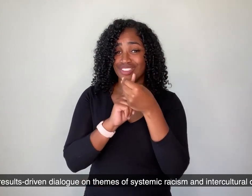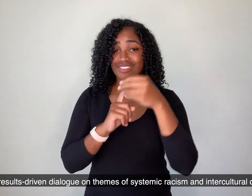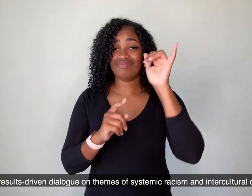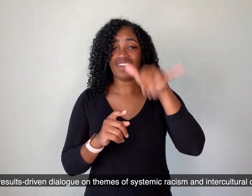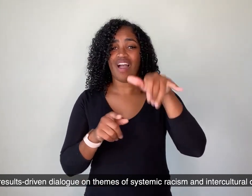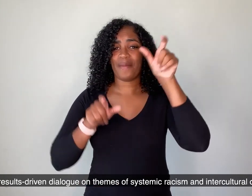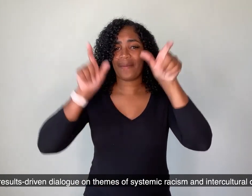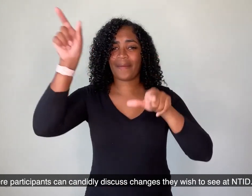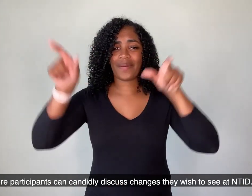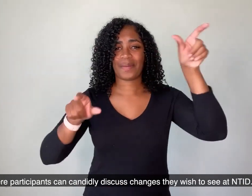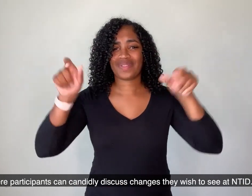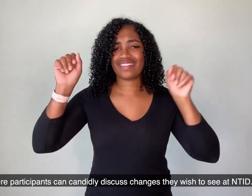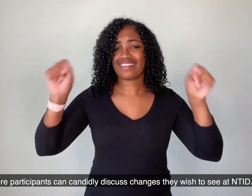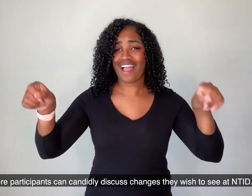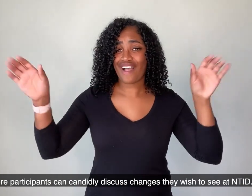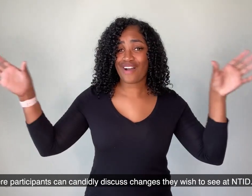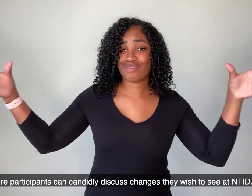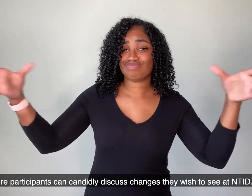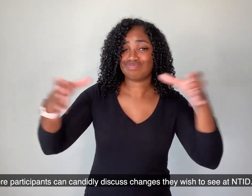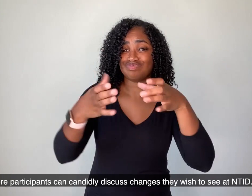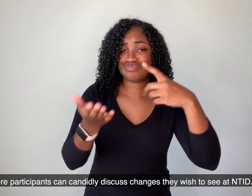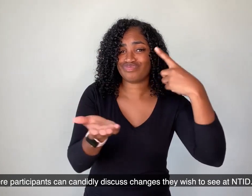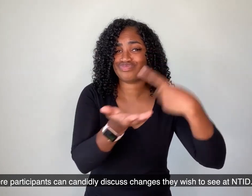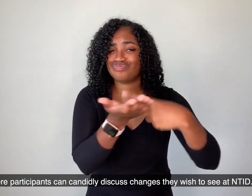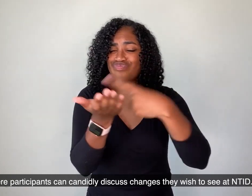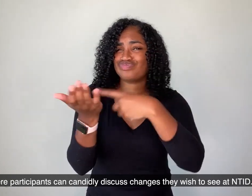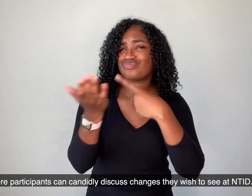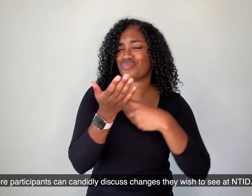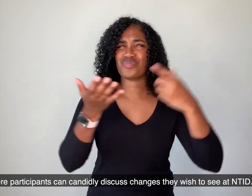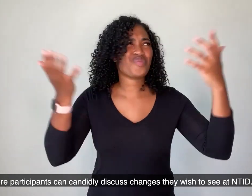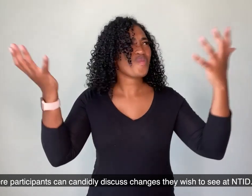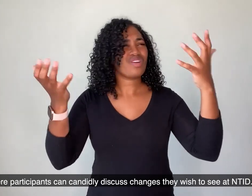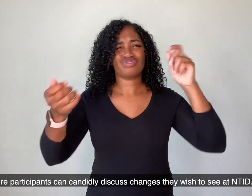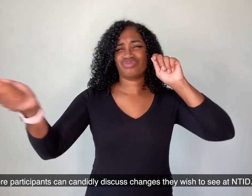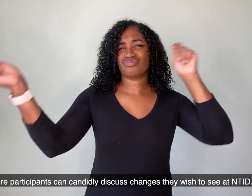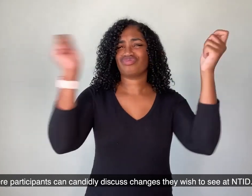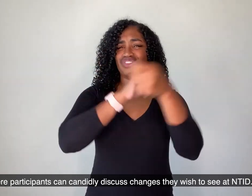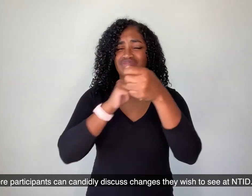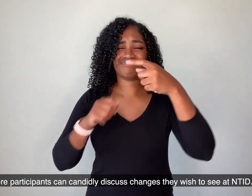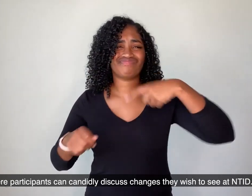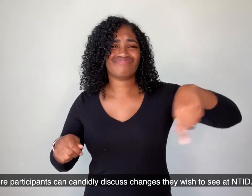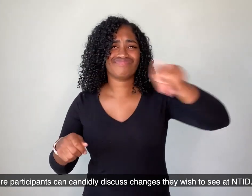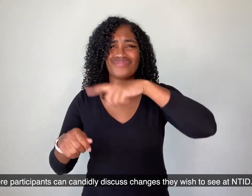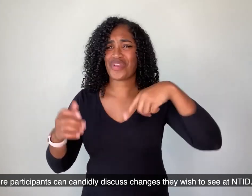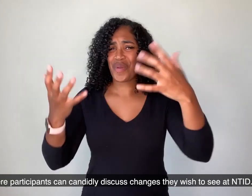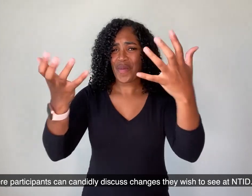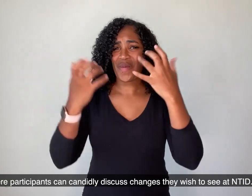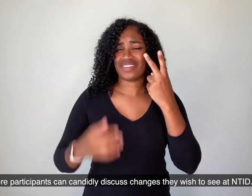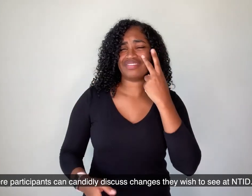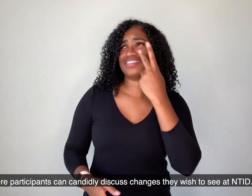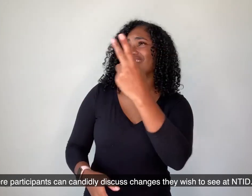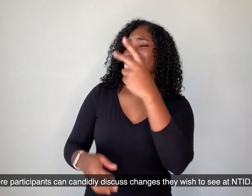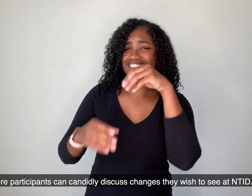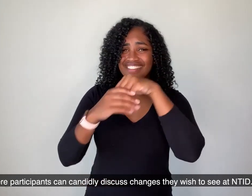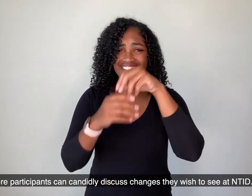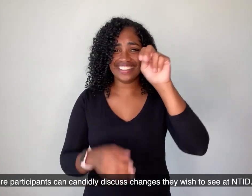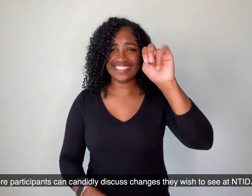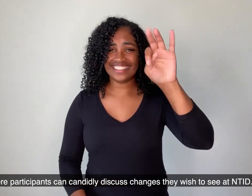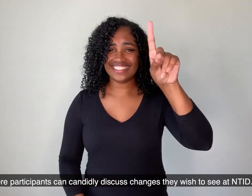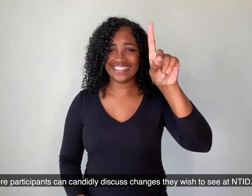racism and intercultural dynamics, where participants can candidly discuss changes they wish to see at NTID.